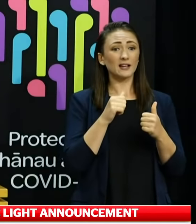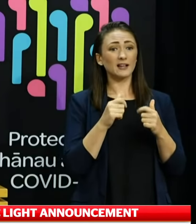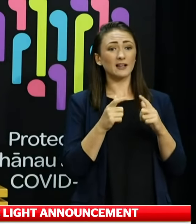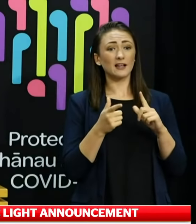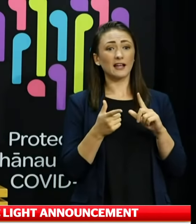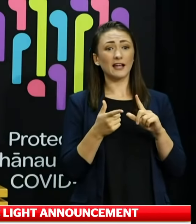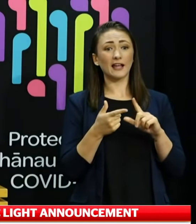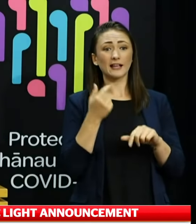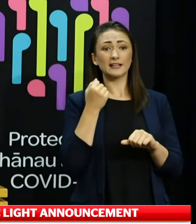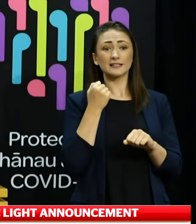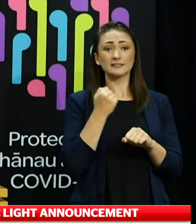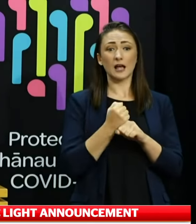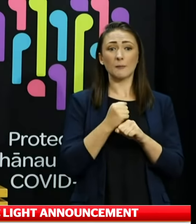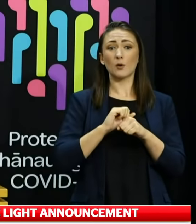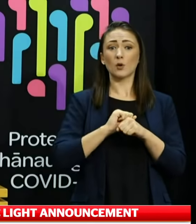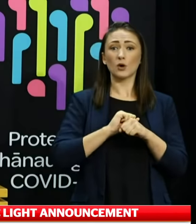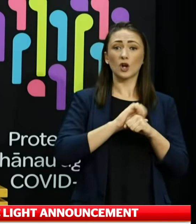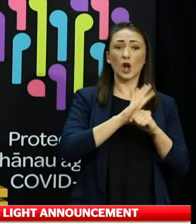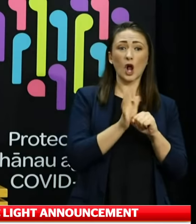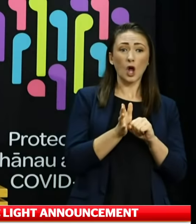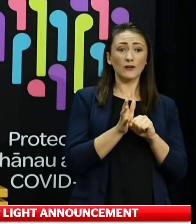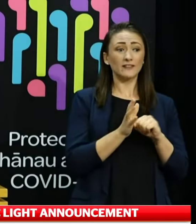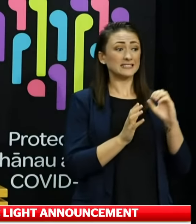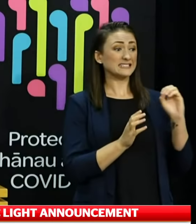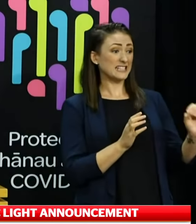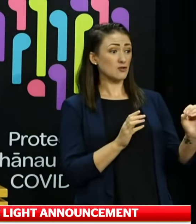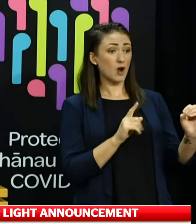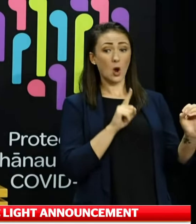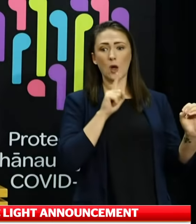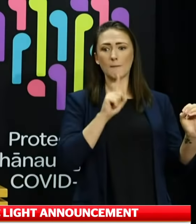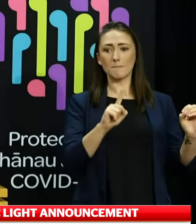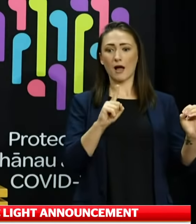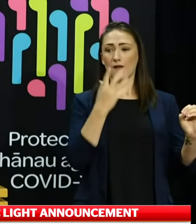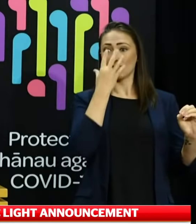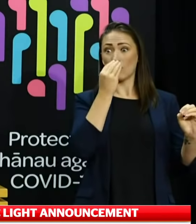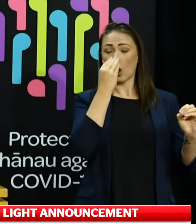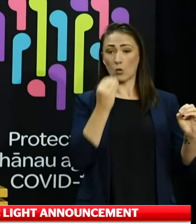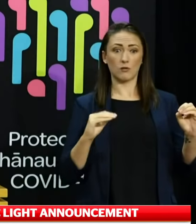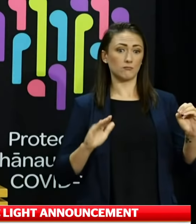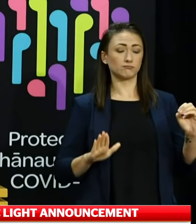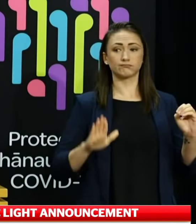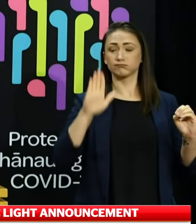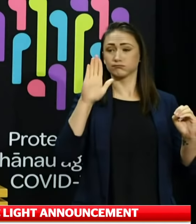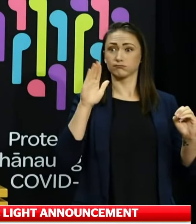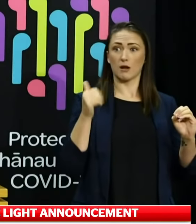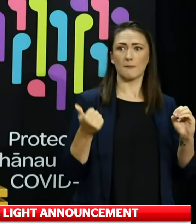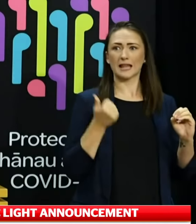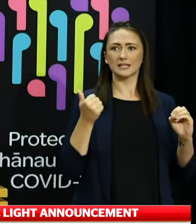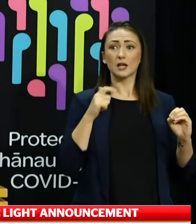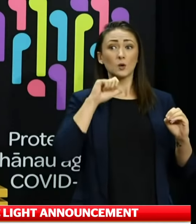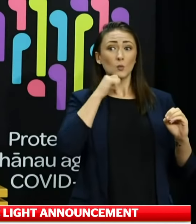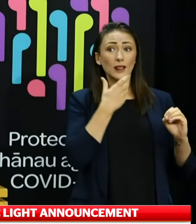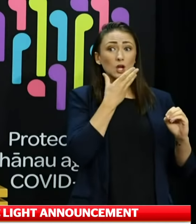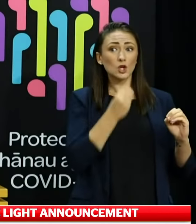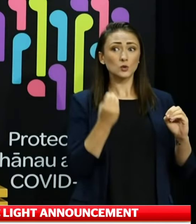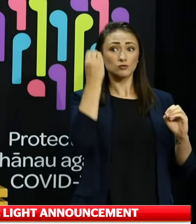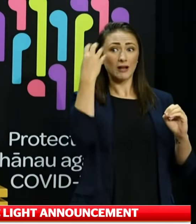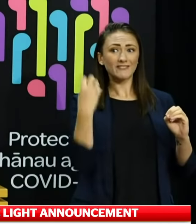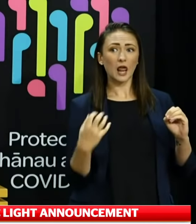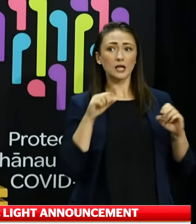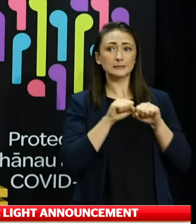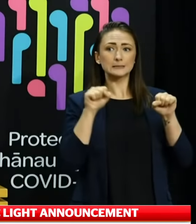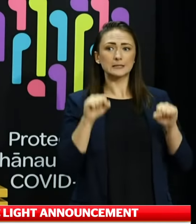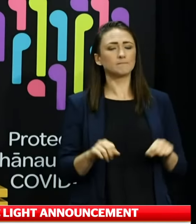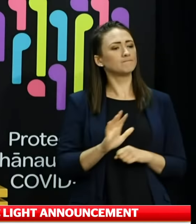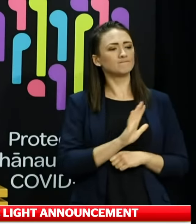disingenuous to the whole traffic light system in the context of COVID? The traffic light system is a COVID-19 framework. Minister, how many New Zealanders do you